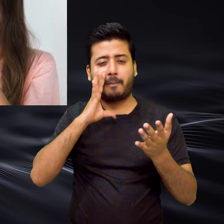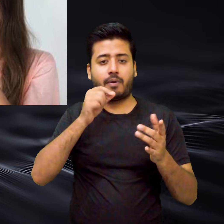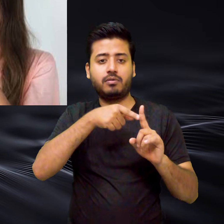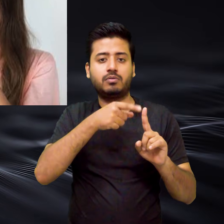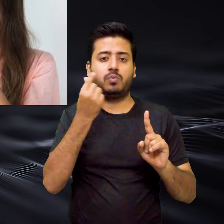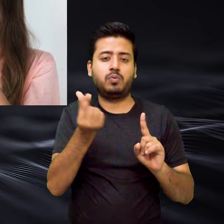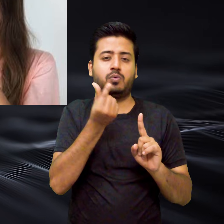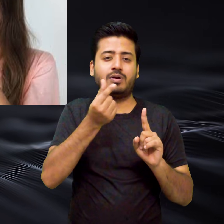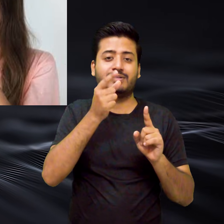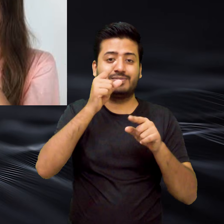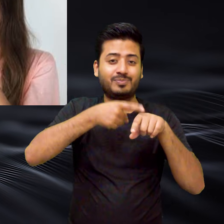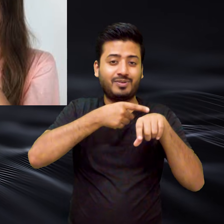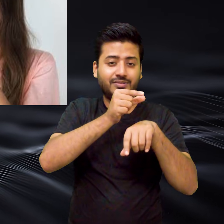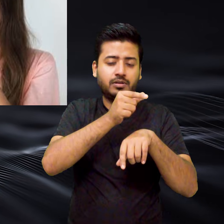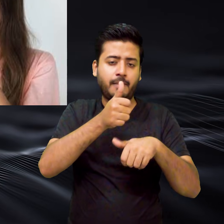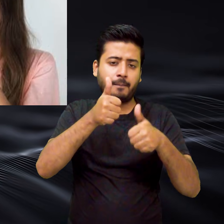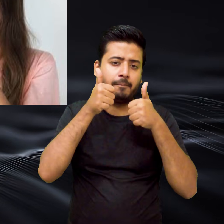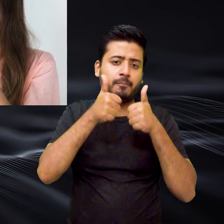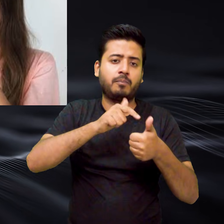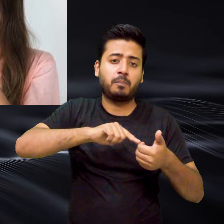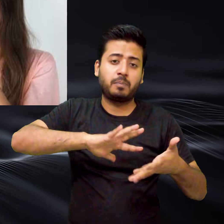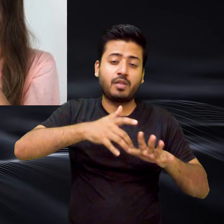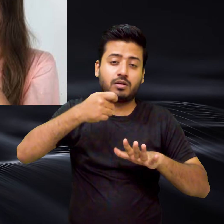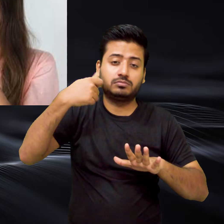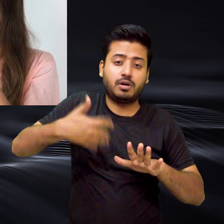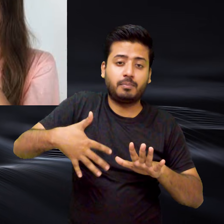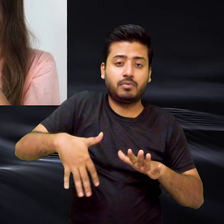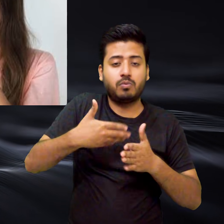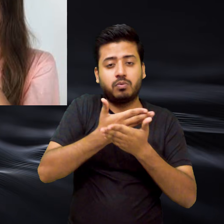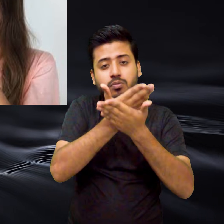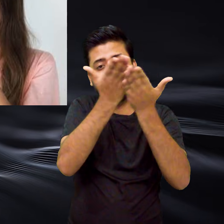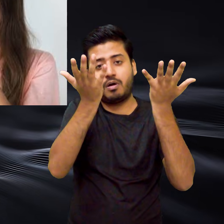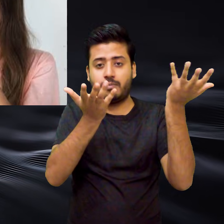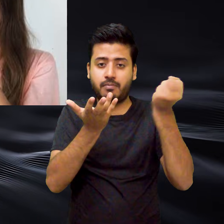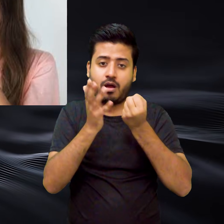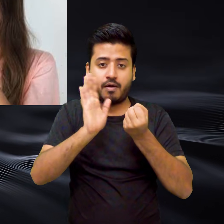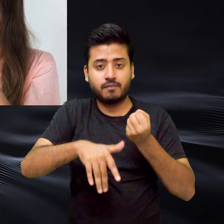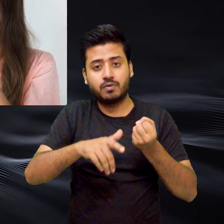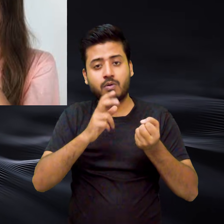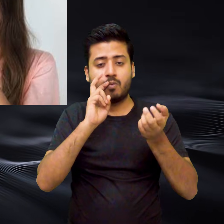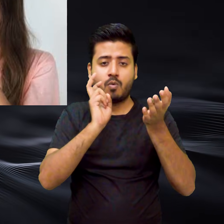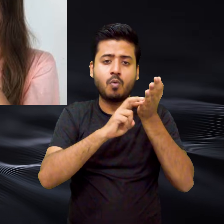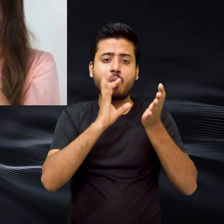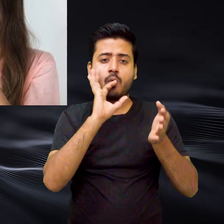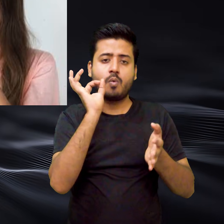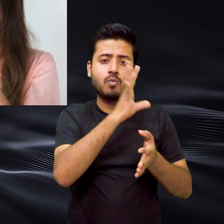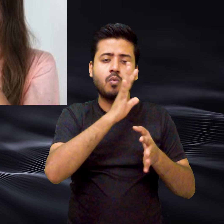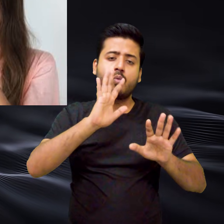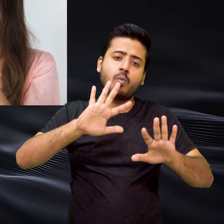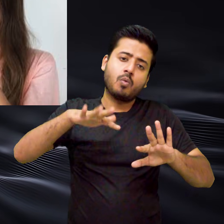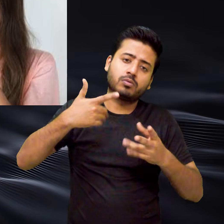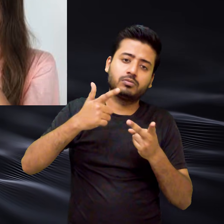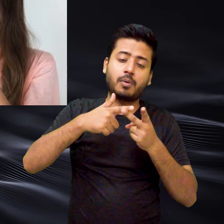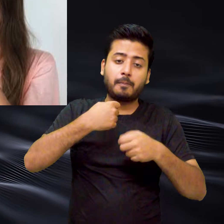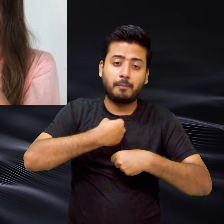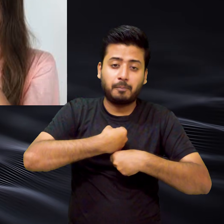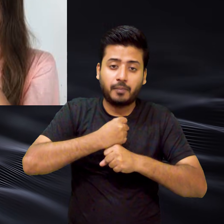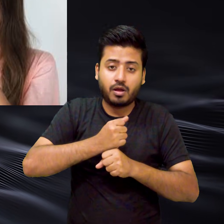adding smoothness and shine. It also helps lock in moisture and manage flyaways. Prevents premature graying. The